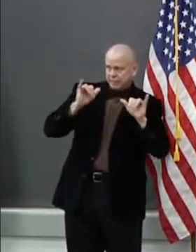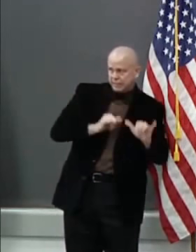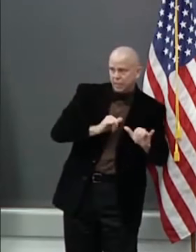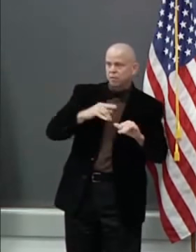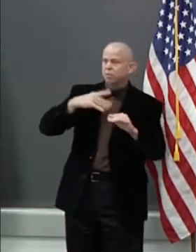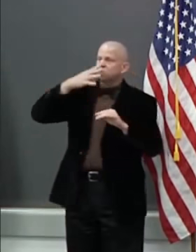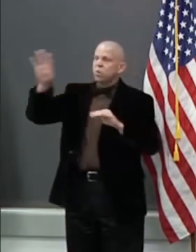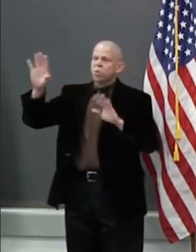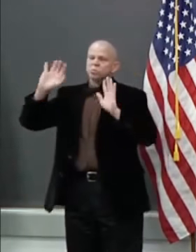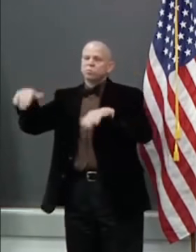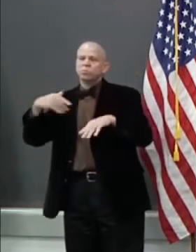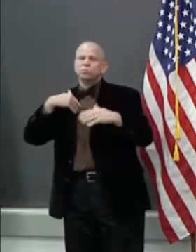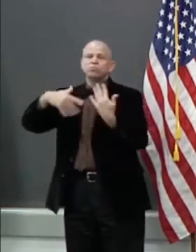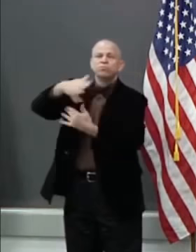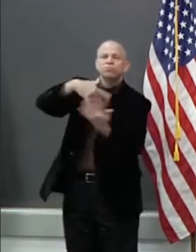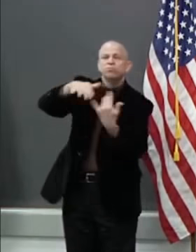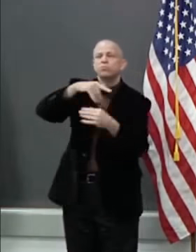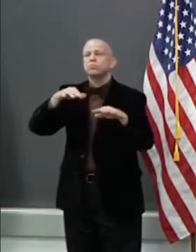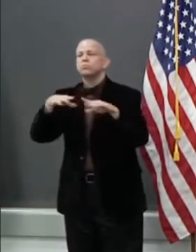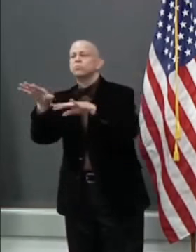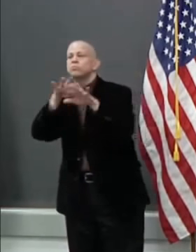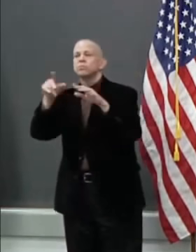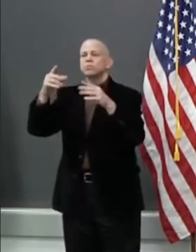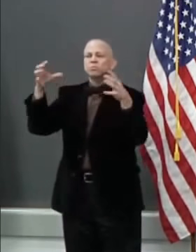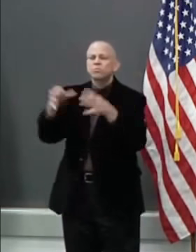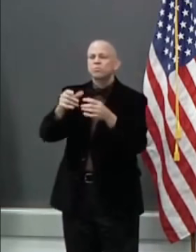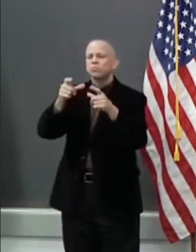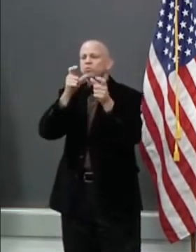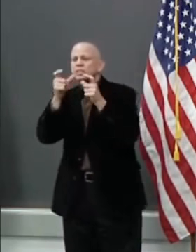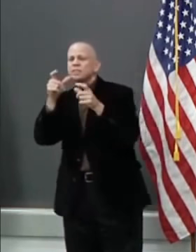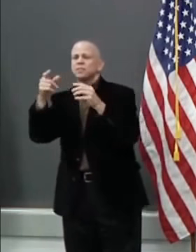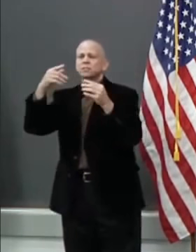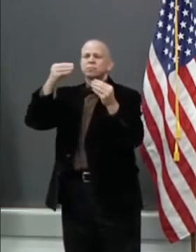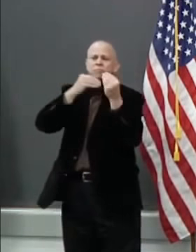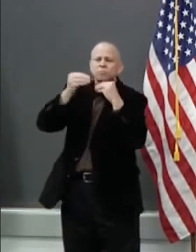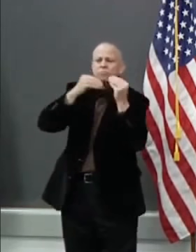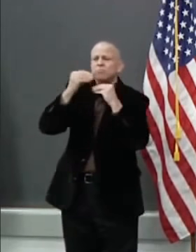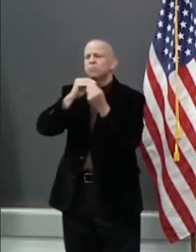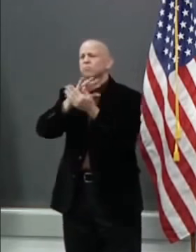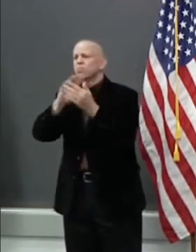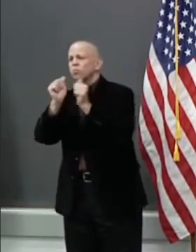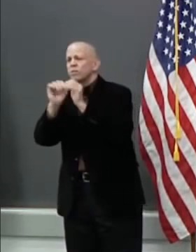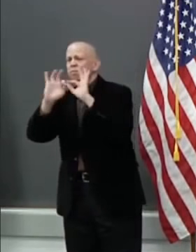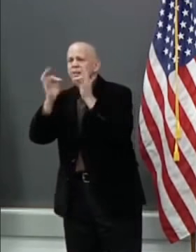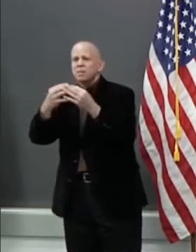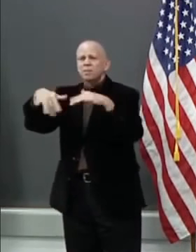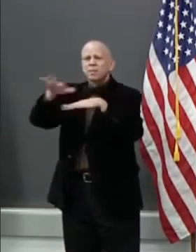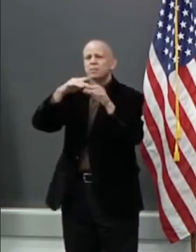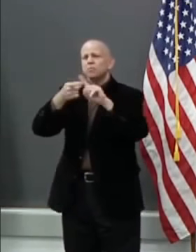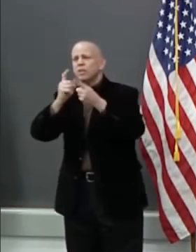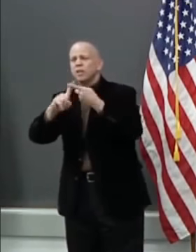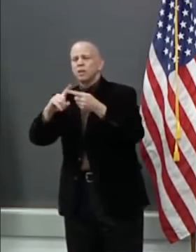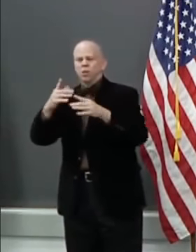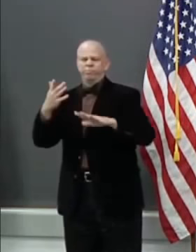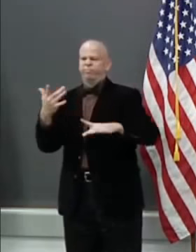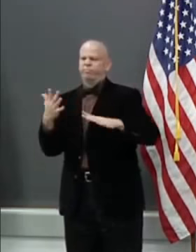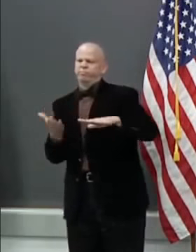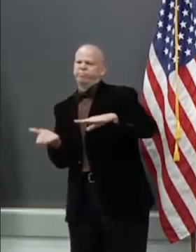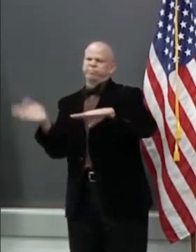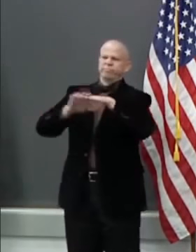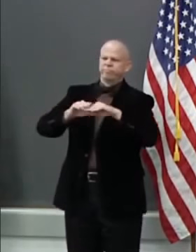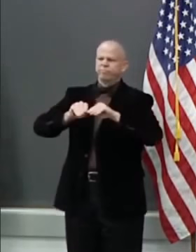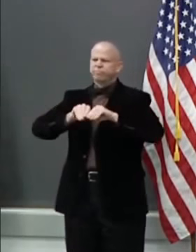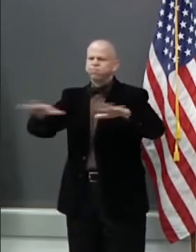and sharing good memories, having a drink, having dinner together, do increase the risk of spread. People are not doing